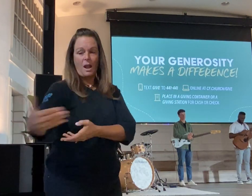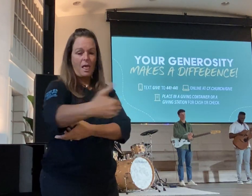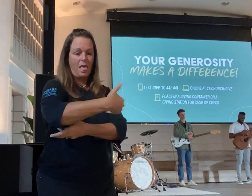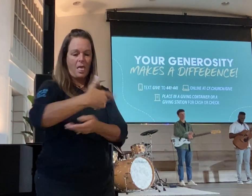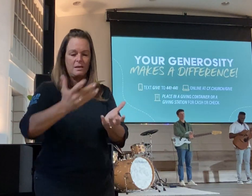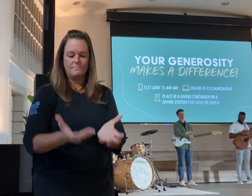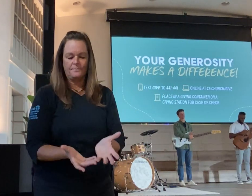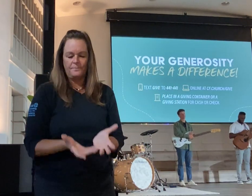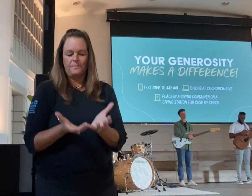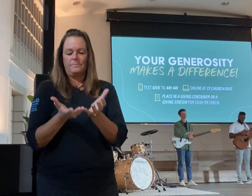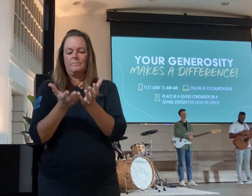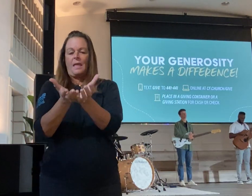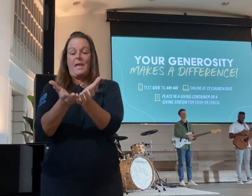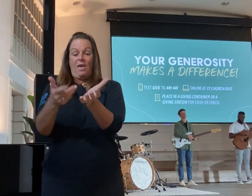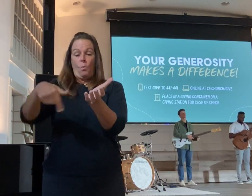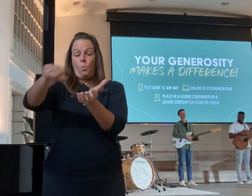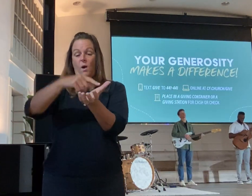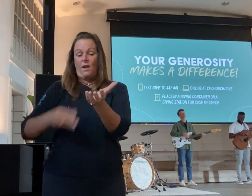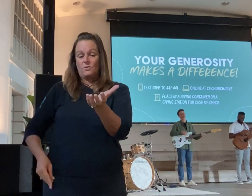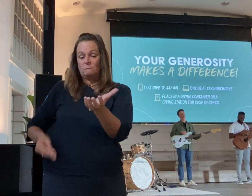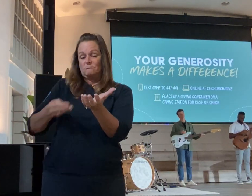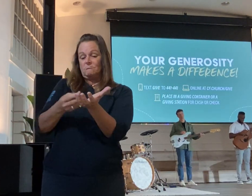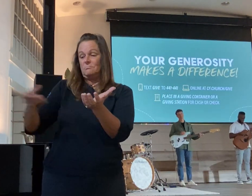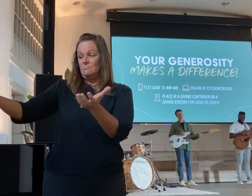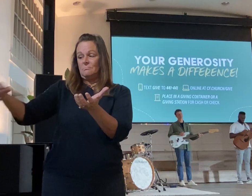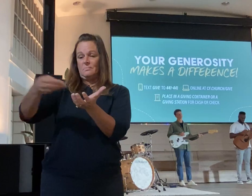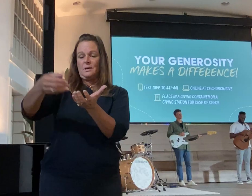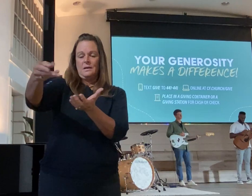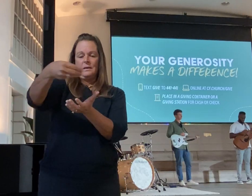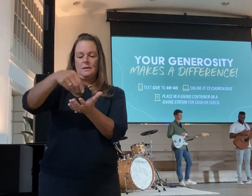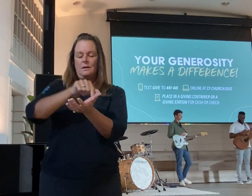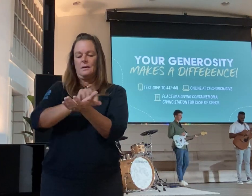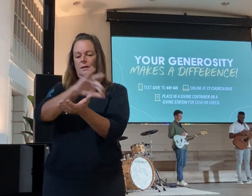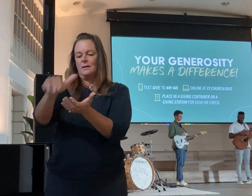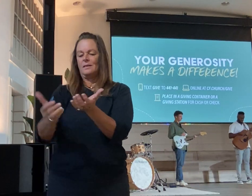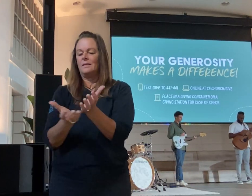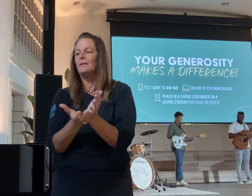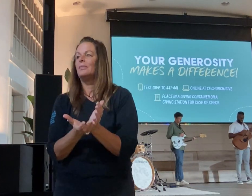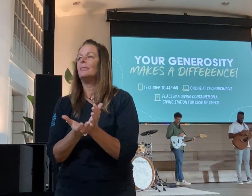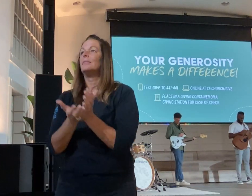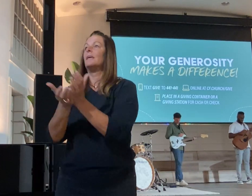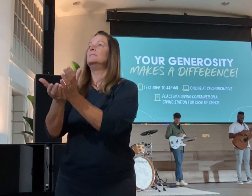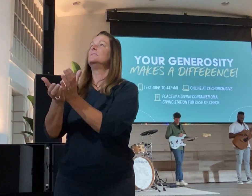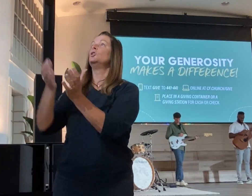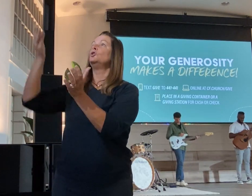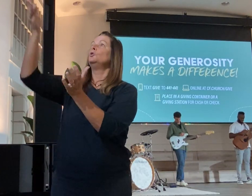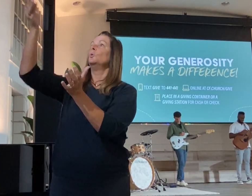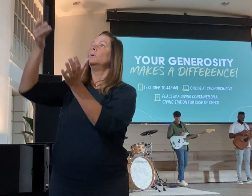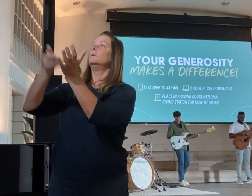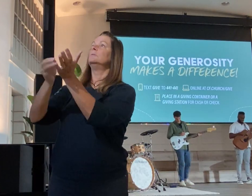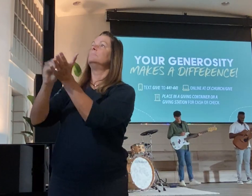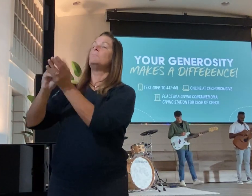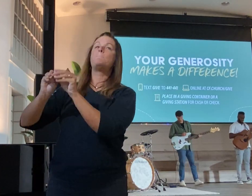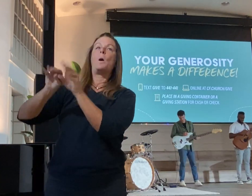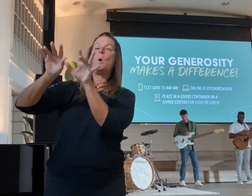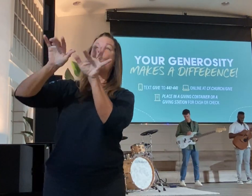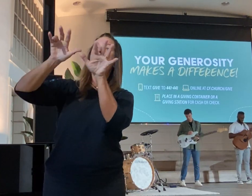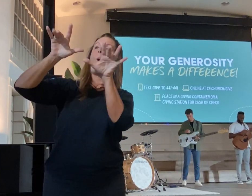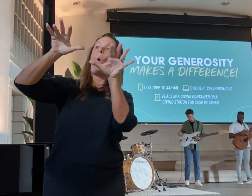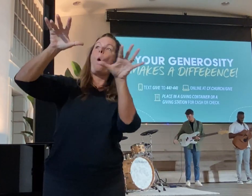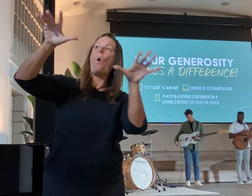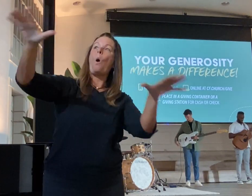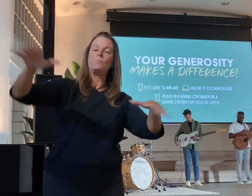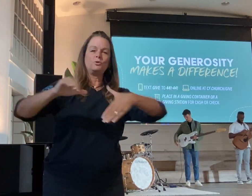or lacking, you would bless it, that you would use it through our church to bring the hope and the message of Jesus Christ to South